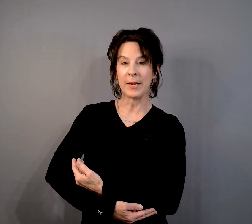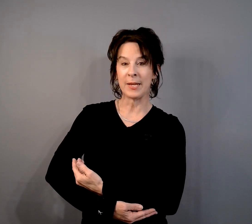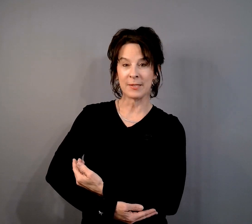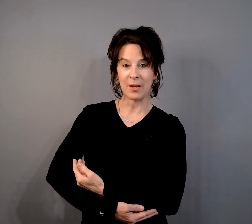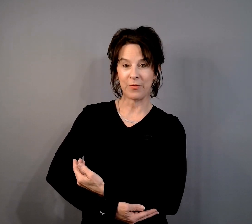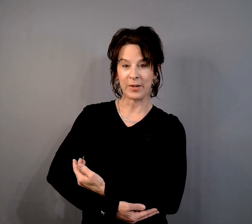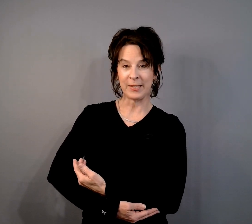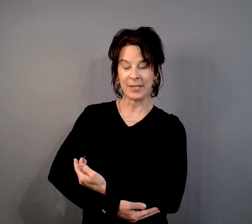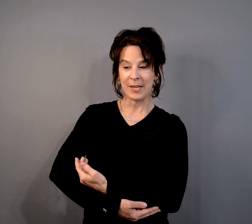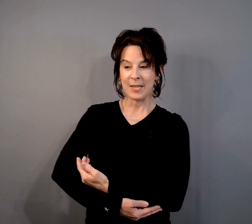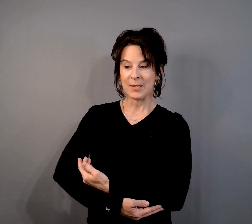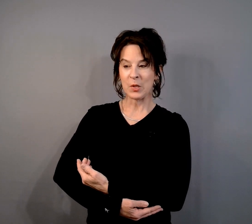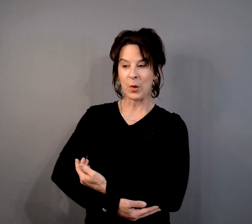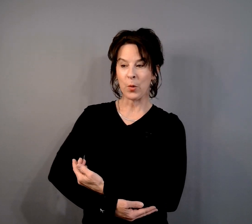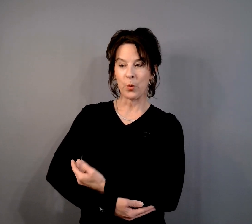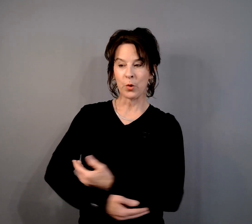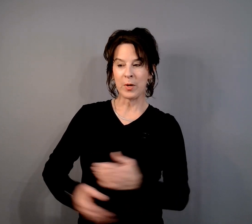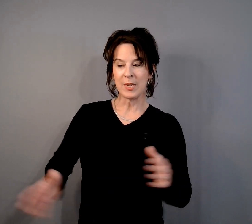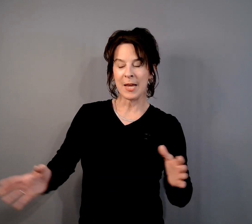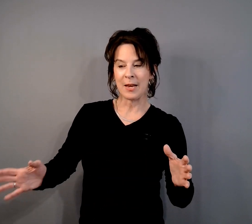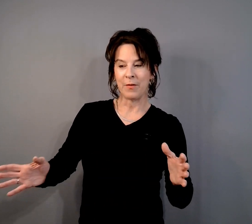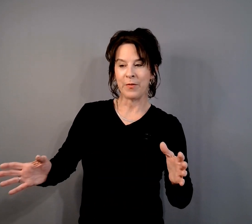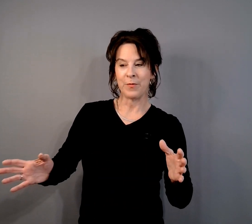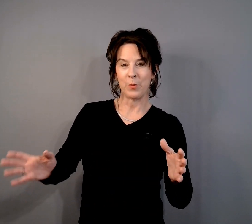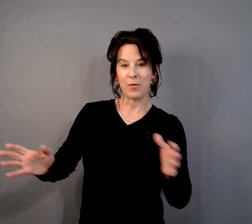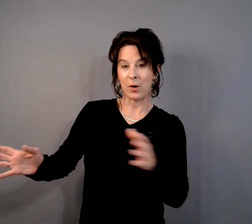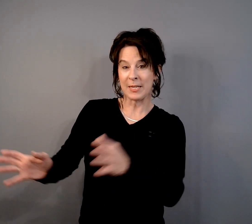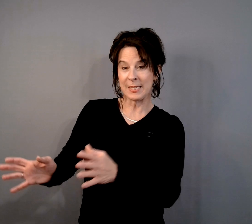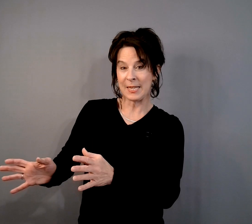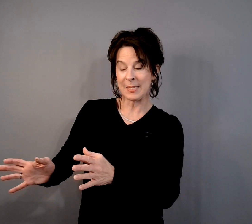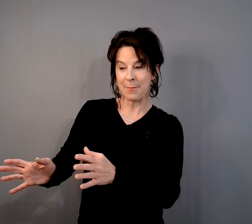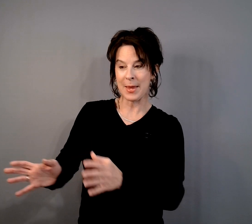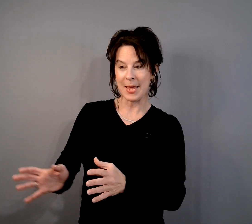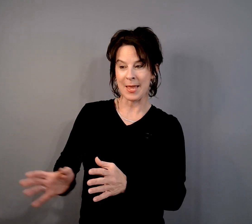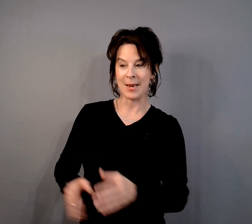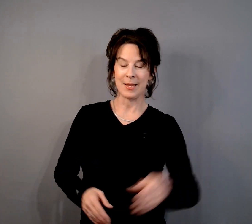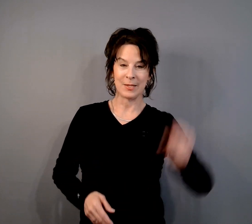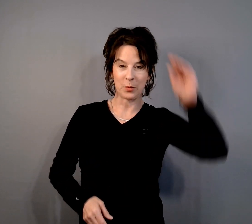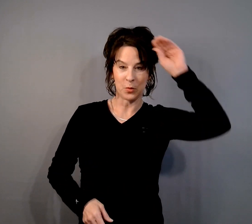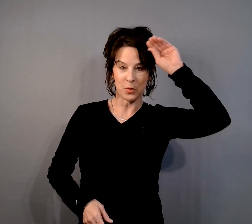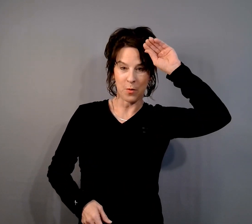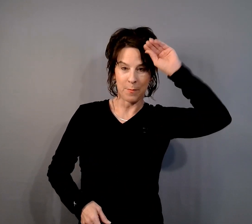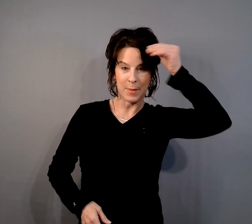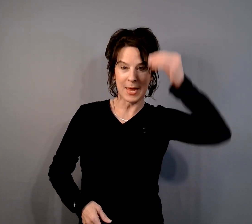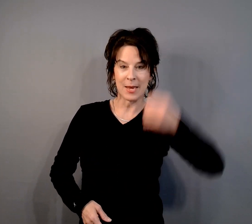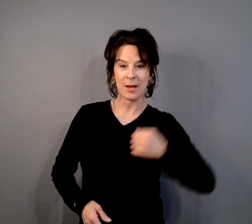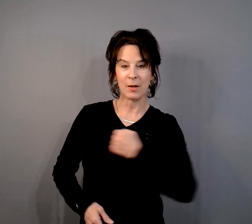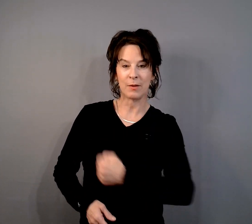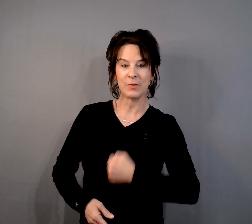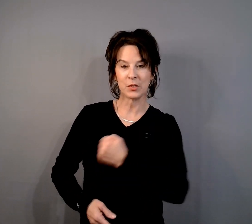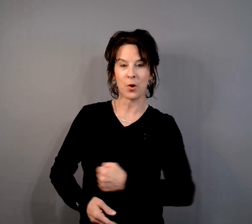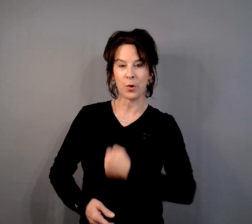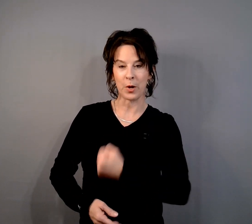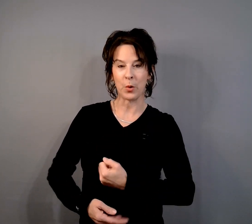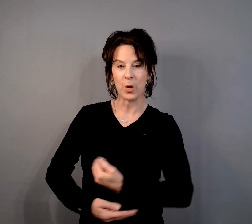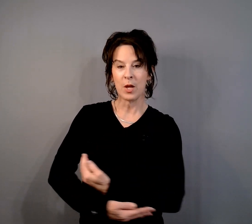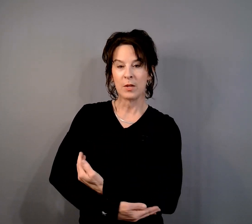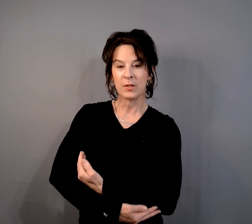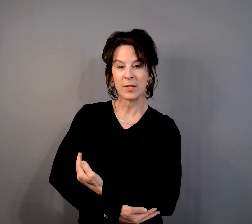at suffering. So we're going to we've already said he's a man, so we're going to go man of sorrow,